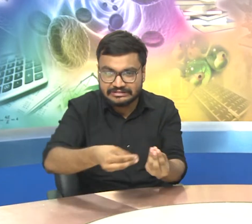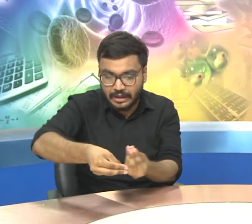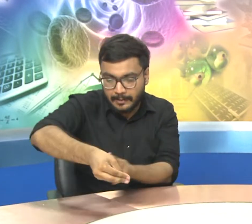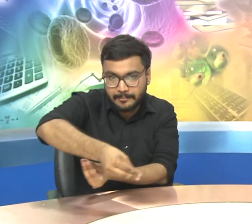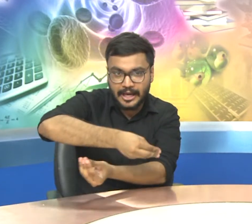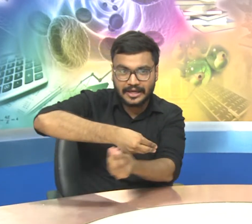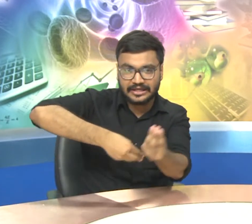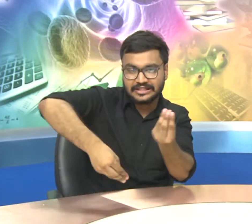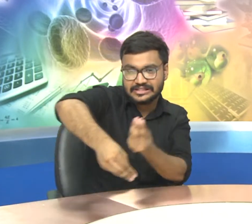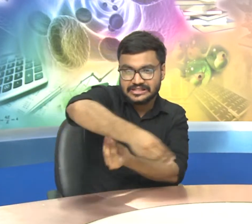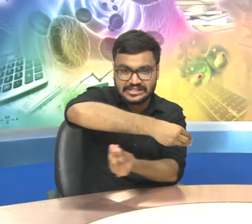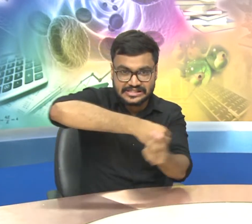it.